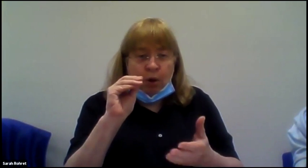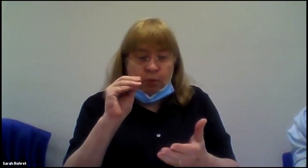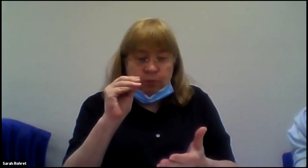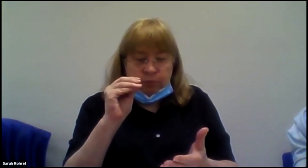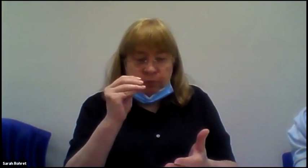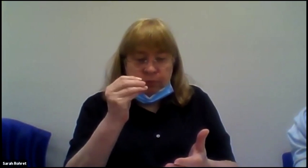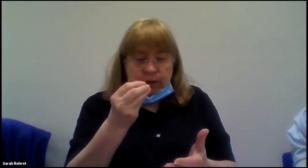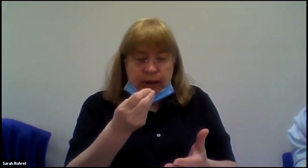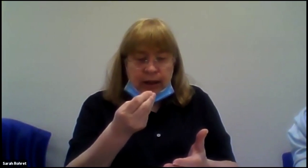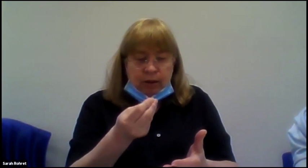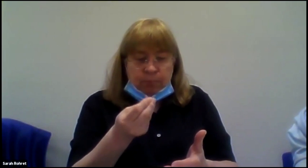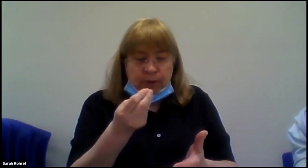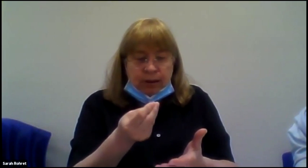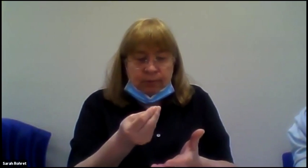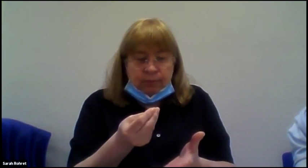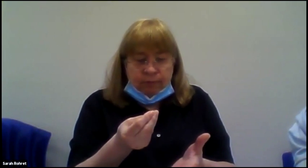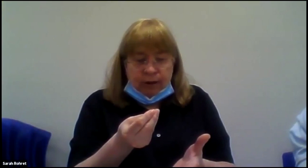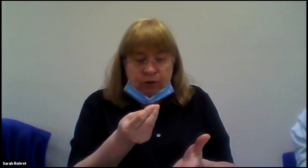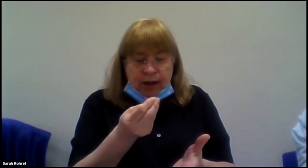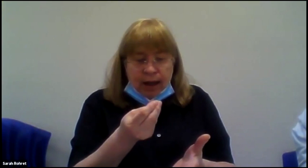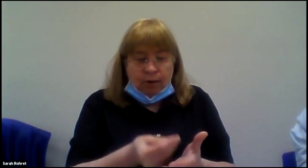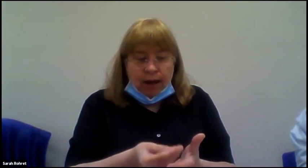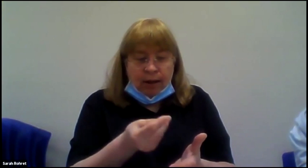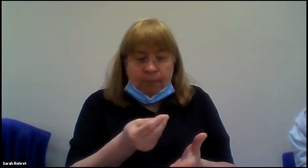O, and you put the fingers down and